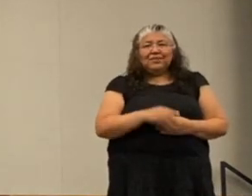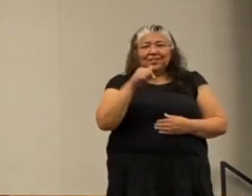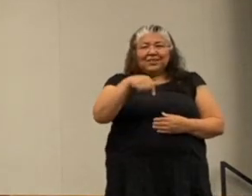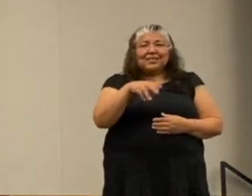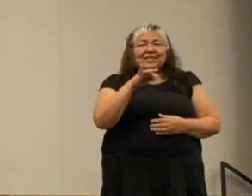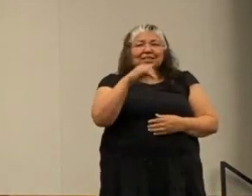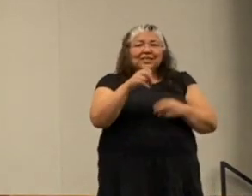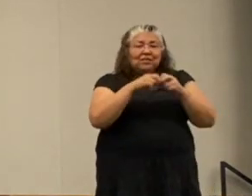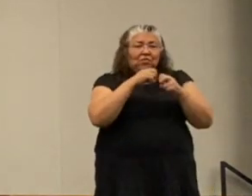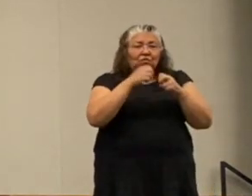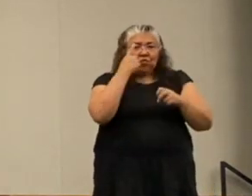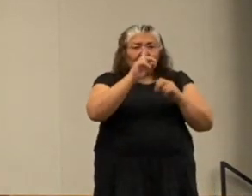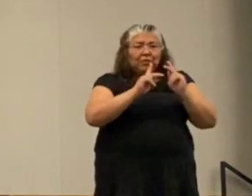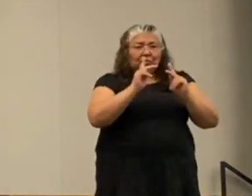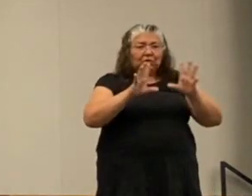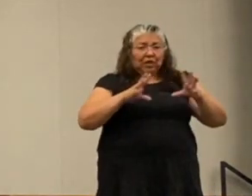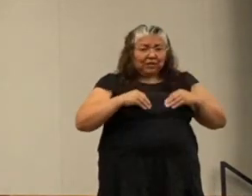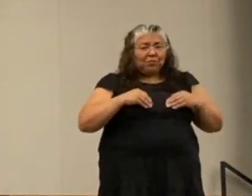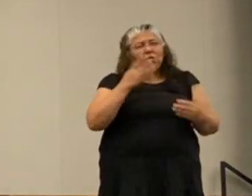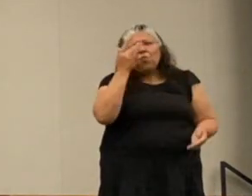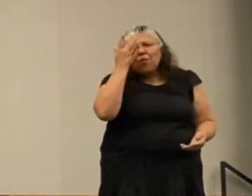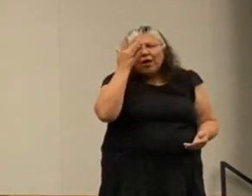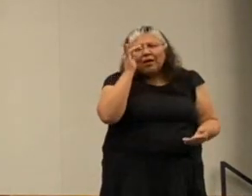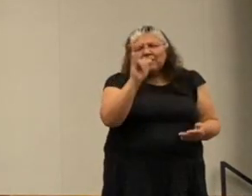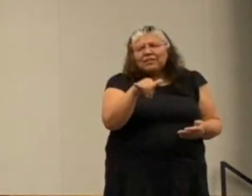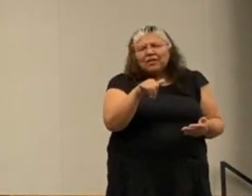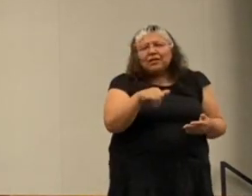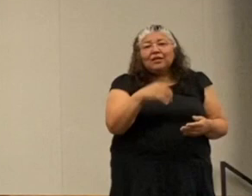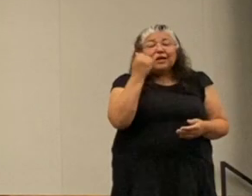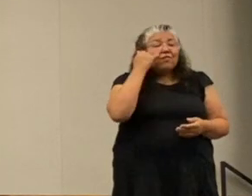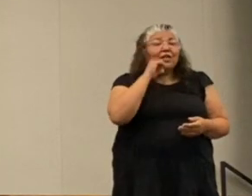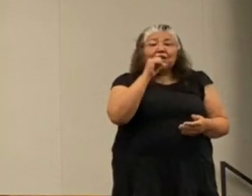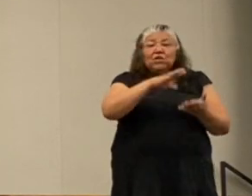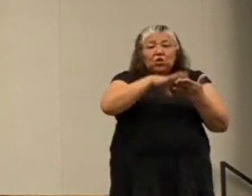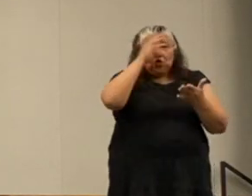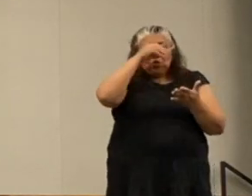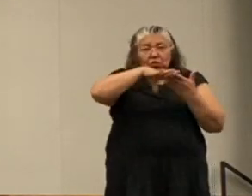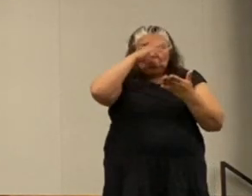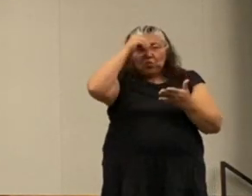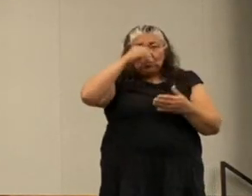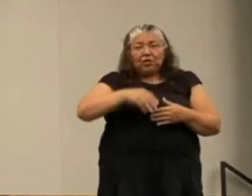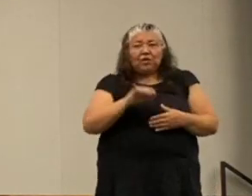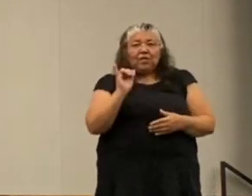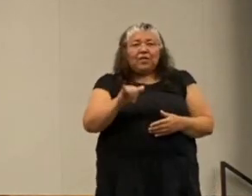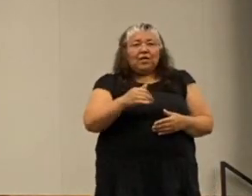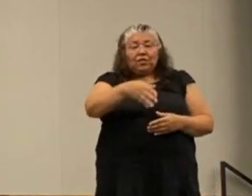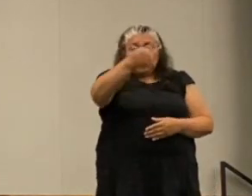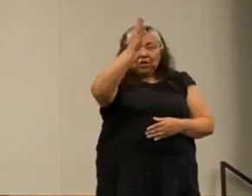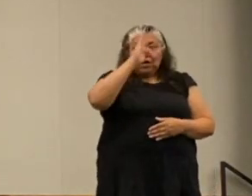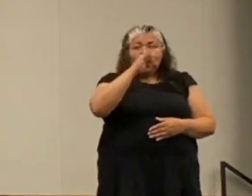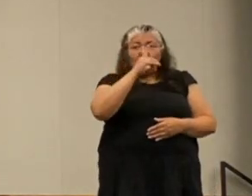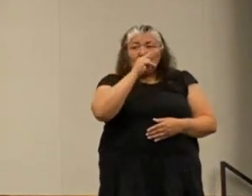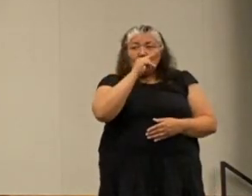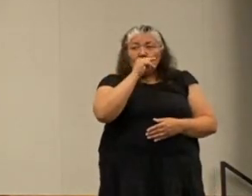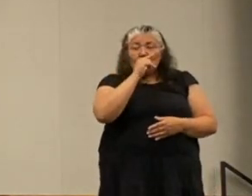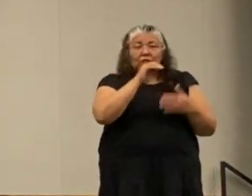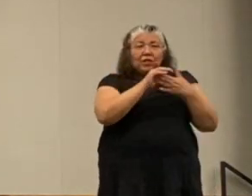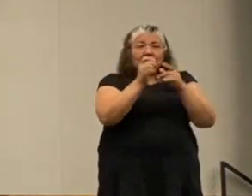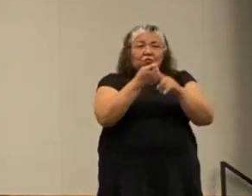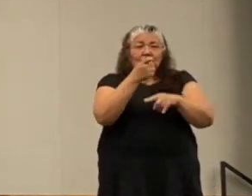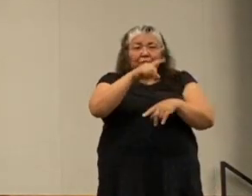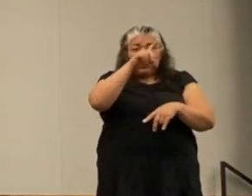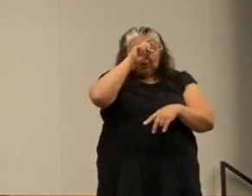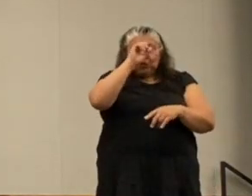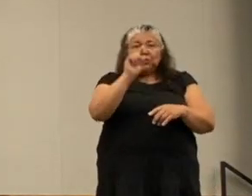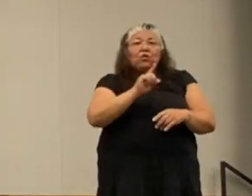this is difficult for the people to accept. Why is that? Because if they didn't learn that the God who led them out of Egypt was the